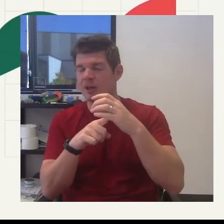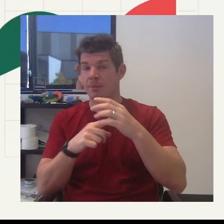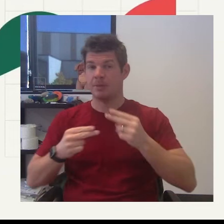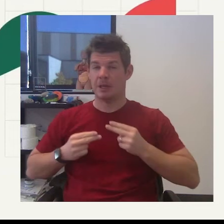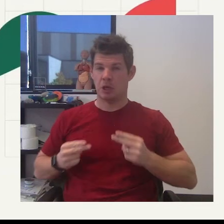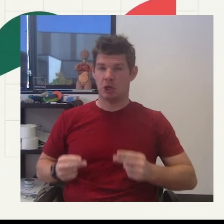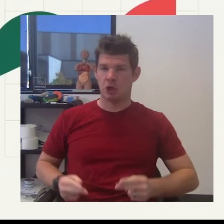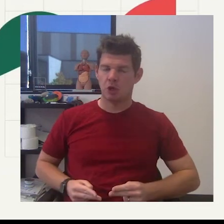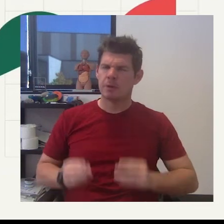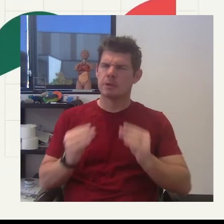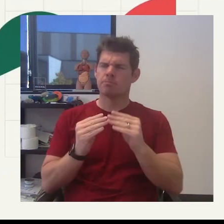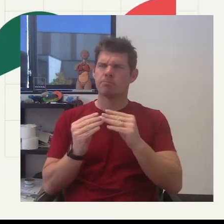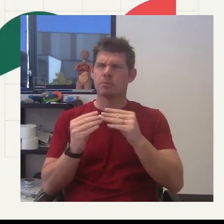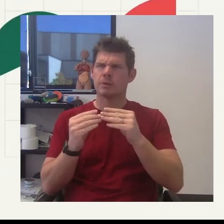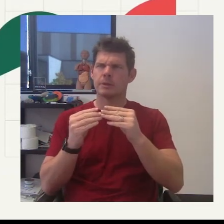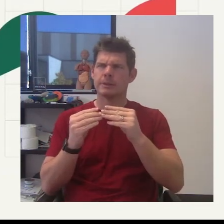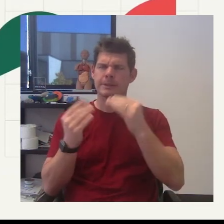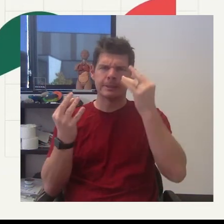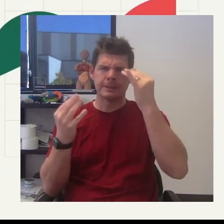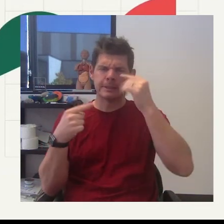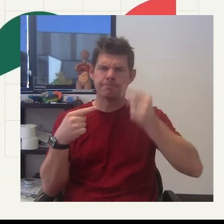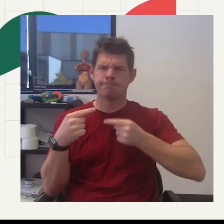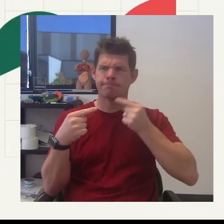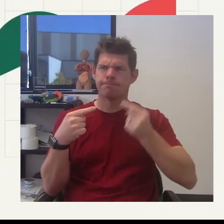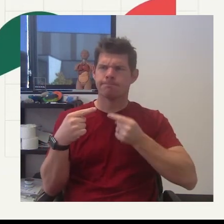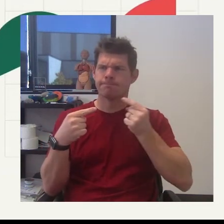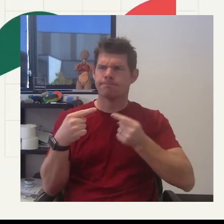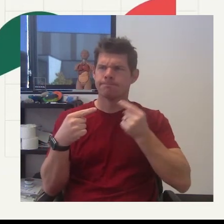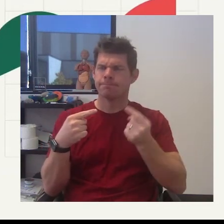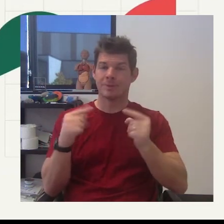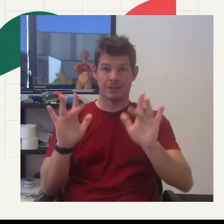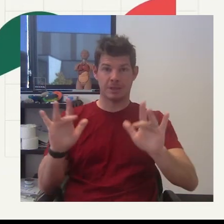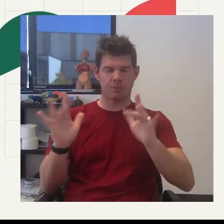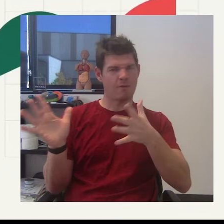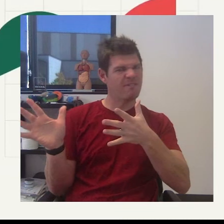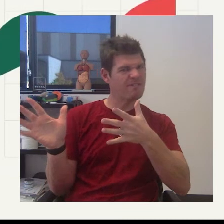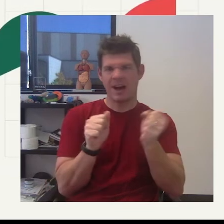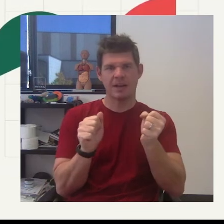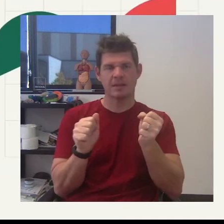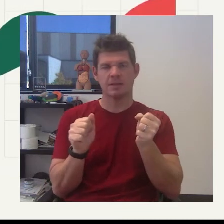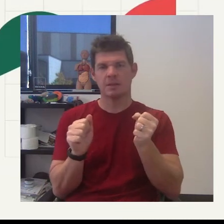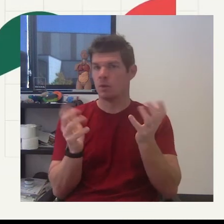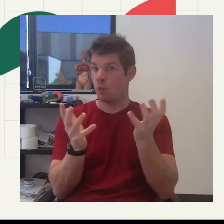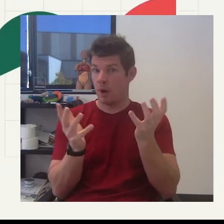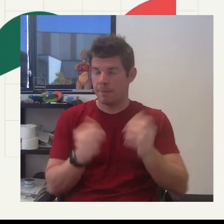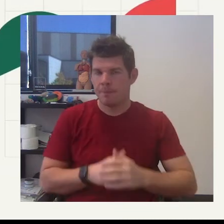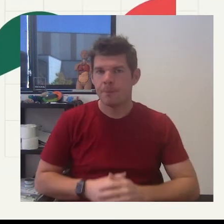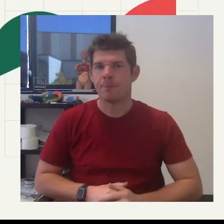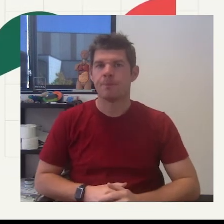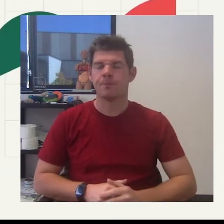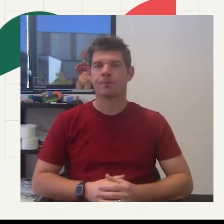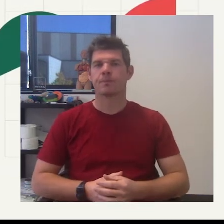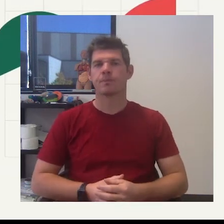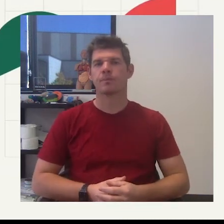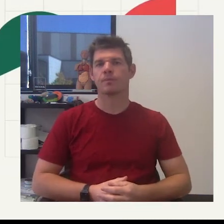that humans take a little bit longer to do. Computers are just really fast in certain things that they